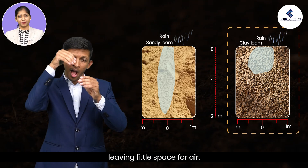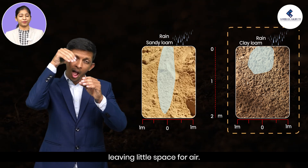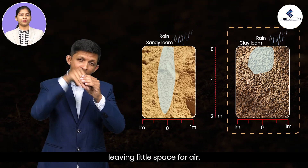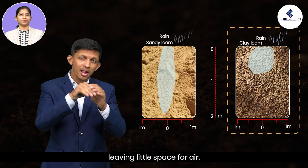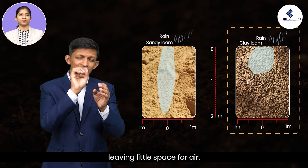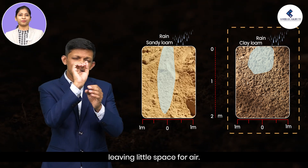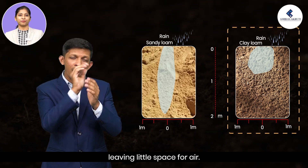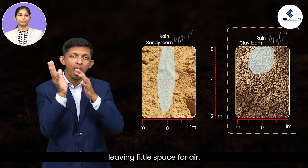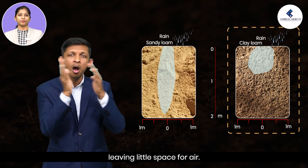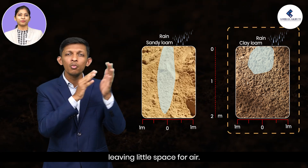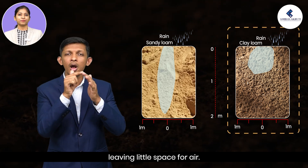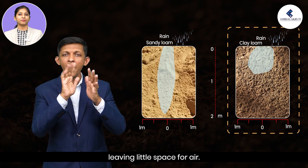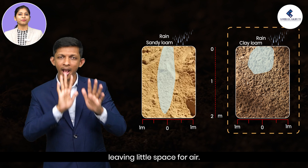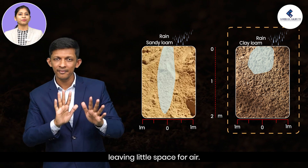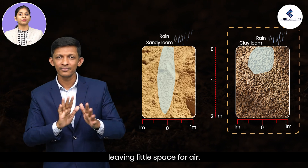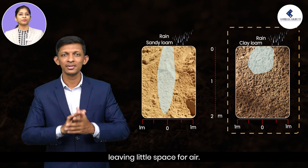air.